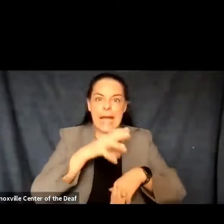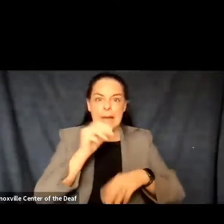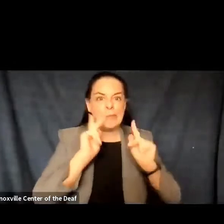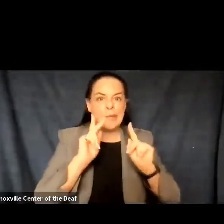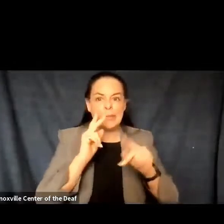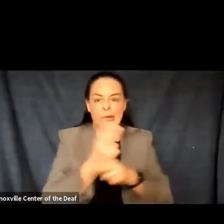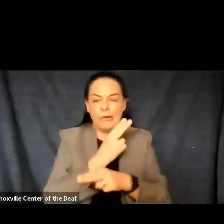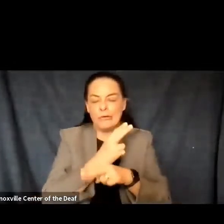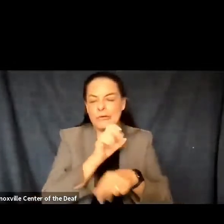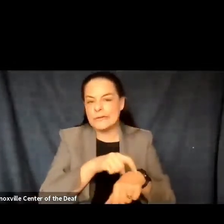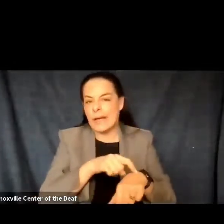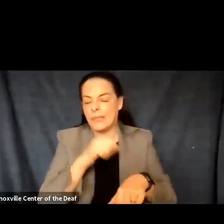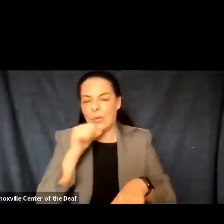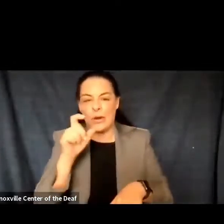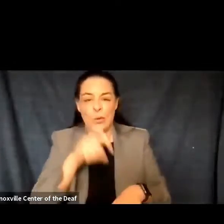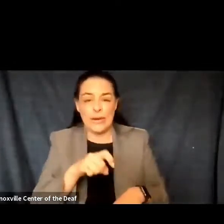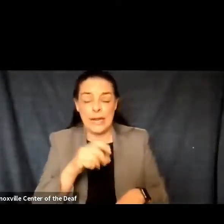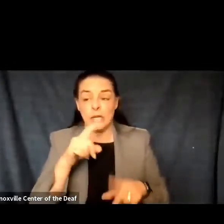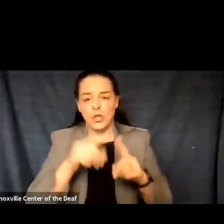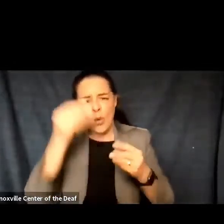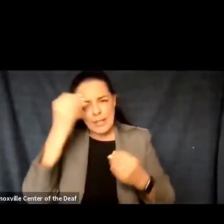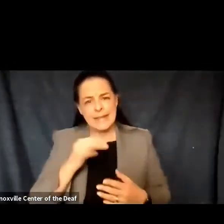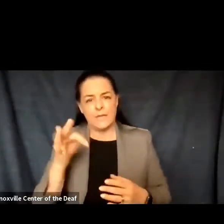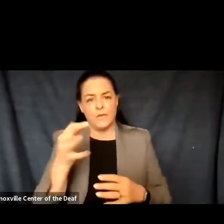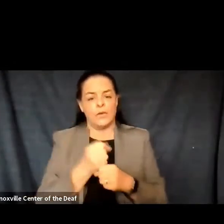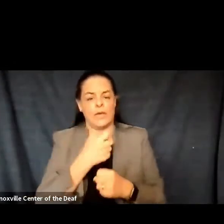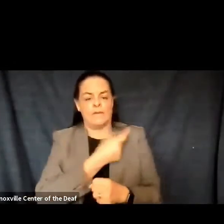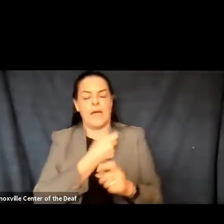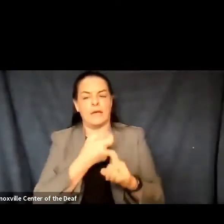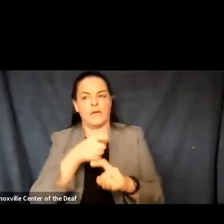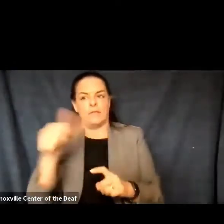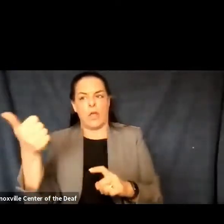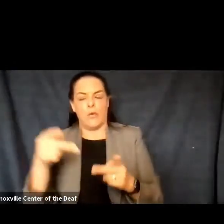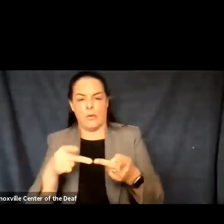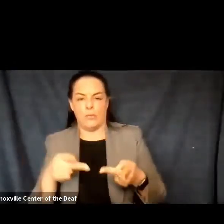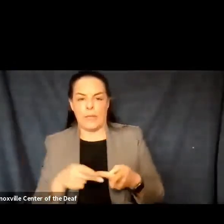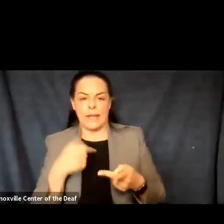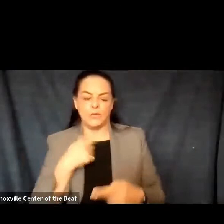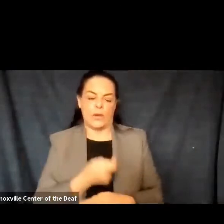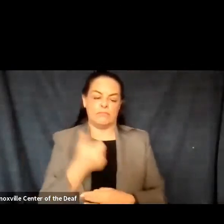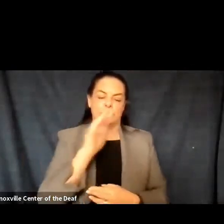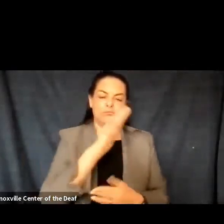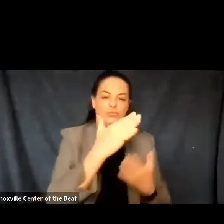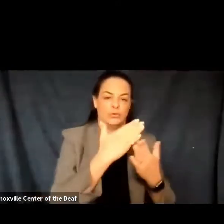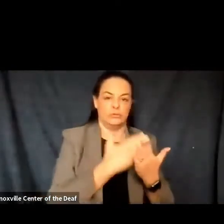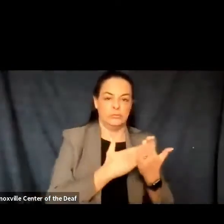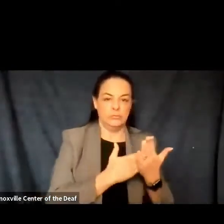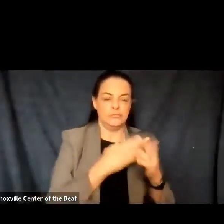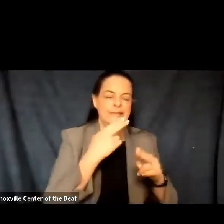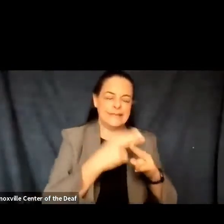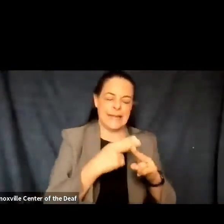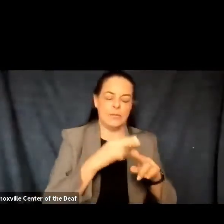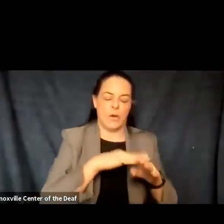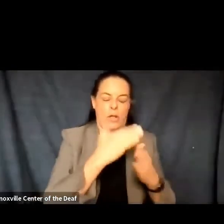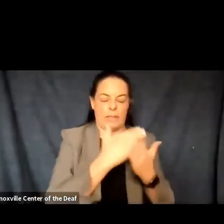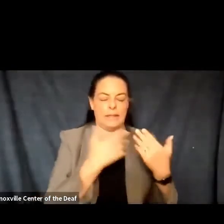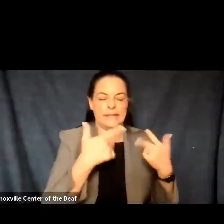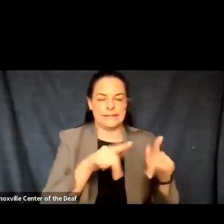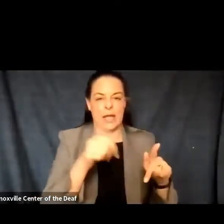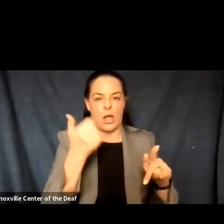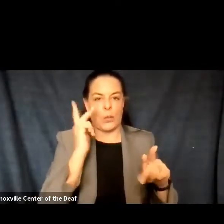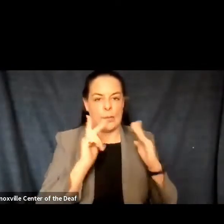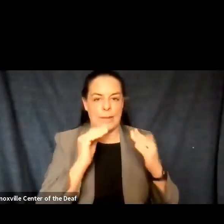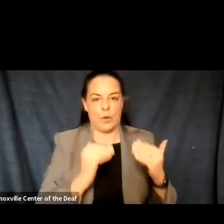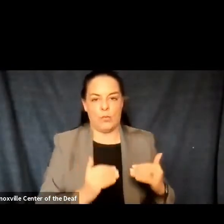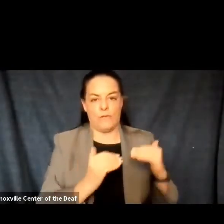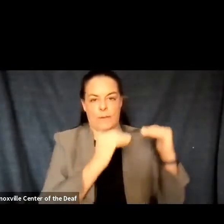please let us know if you've gotten a vaccine somewhere else so that we can get you off the list and let other folks move up. Also from